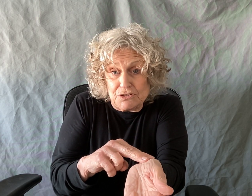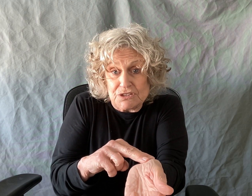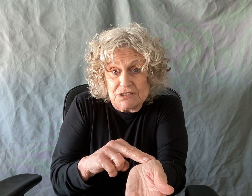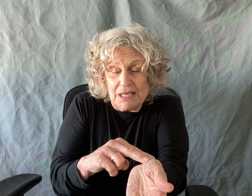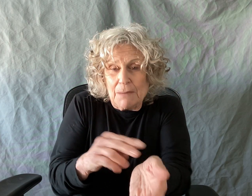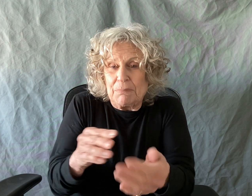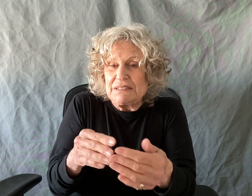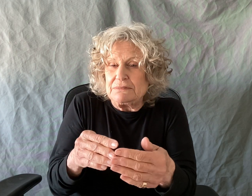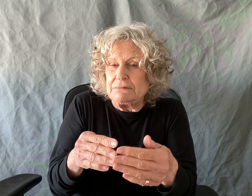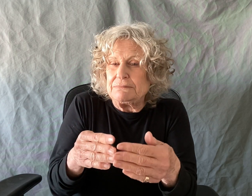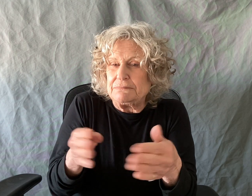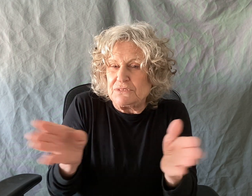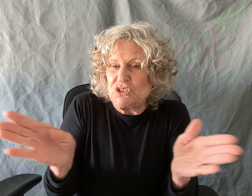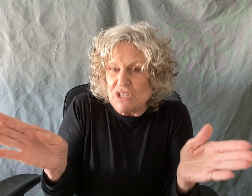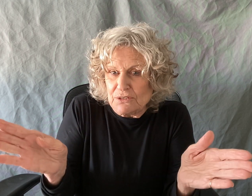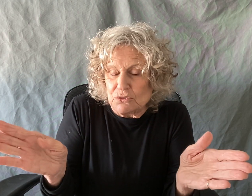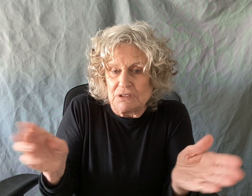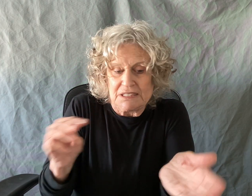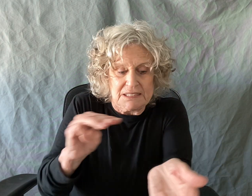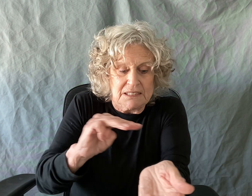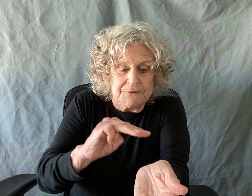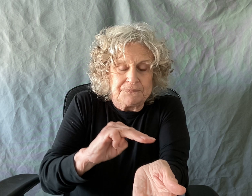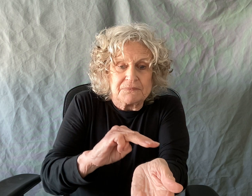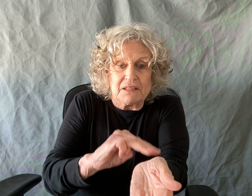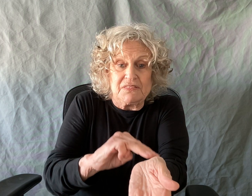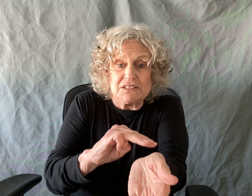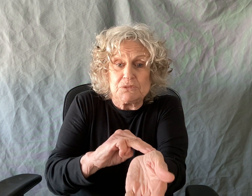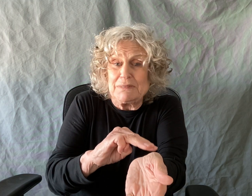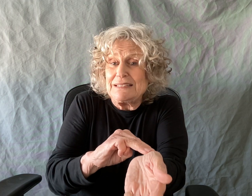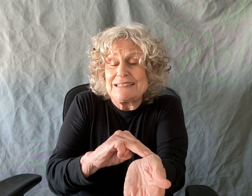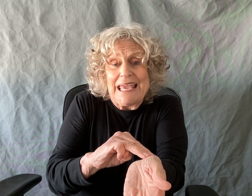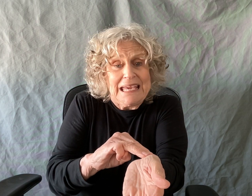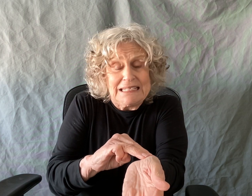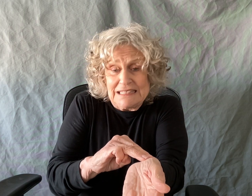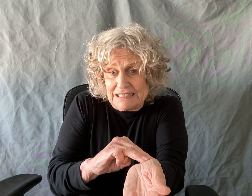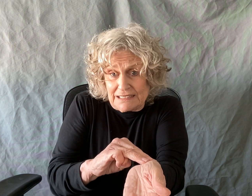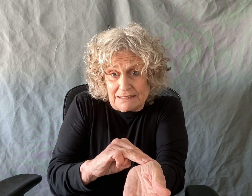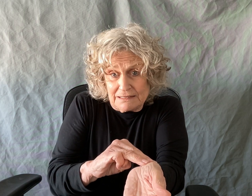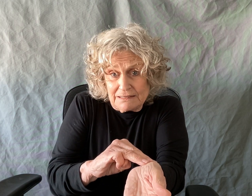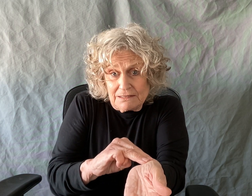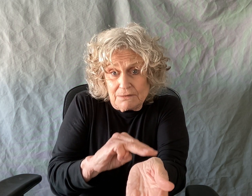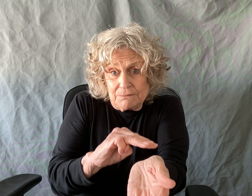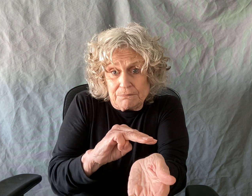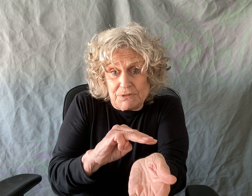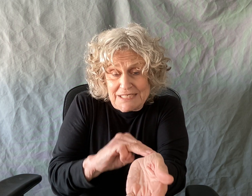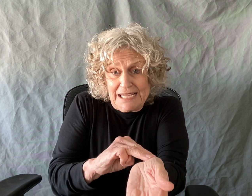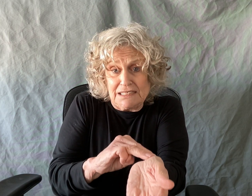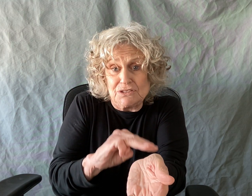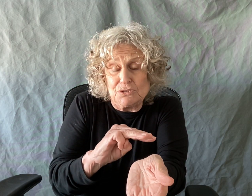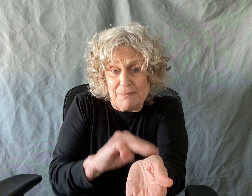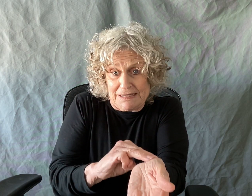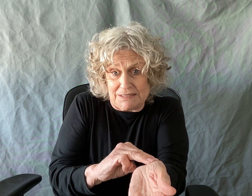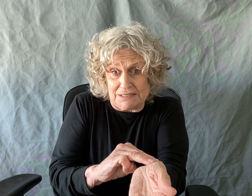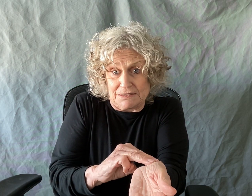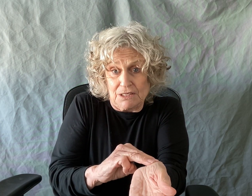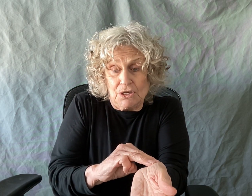nurse, but generally this means anything pertaining to medicine.